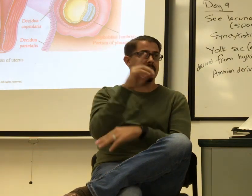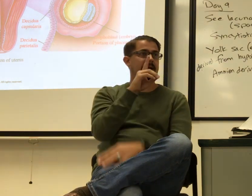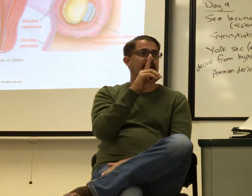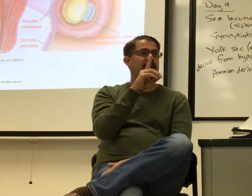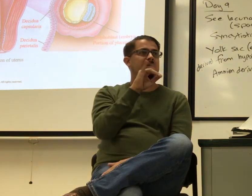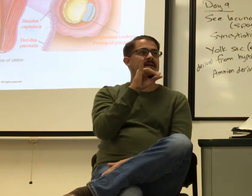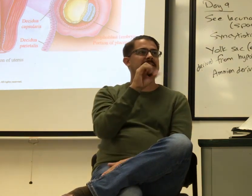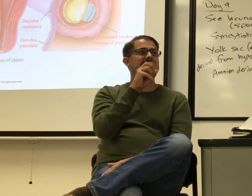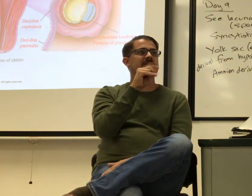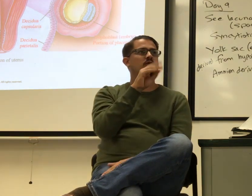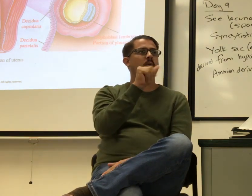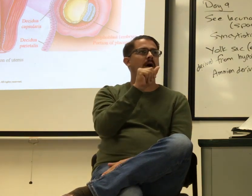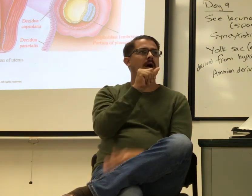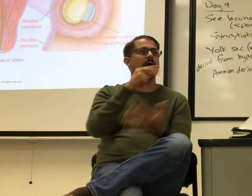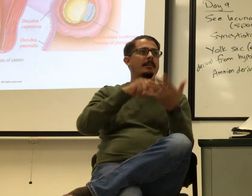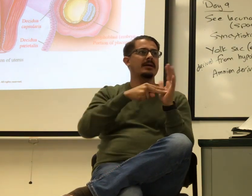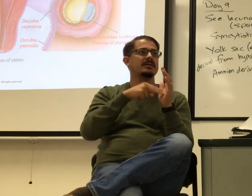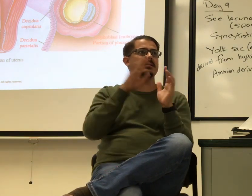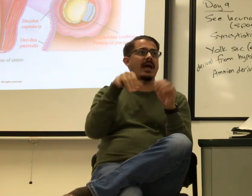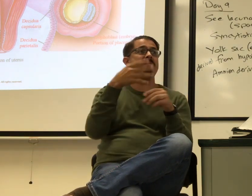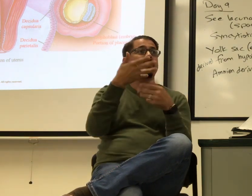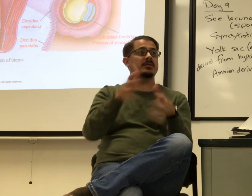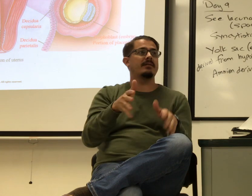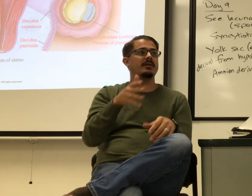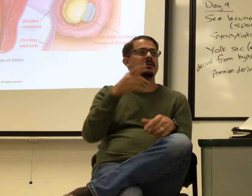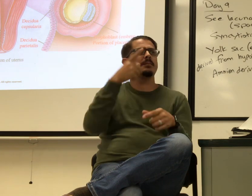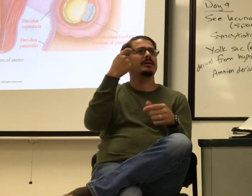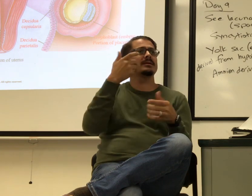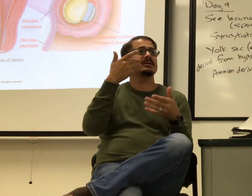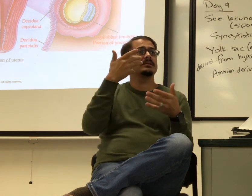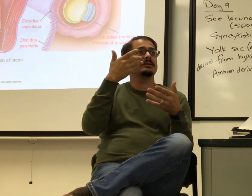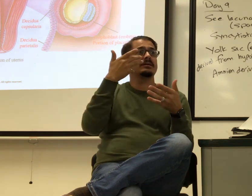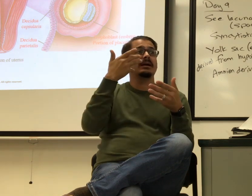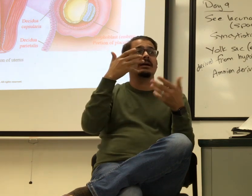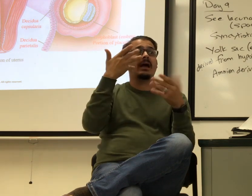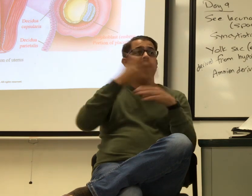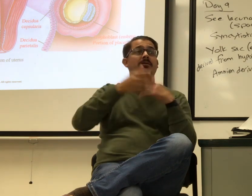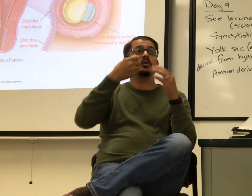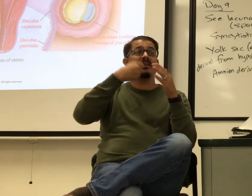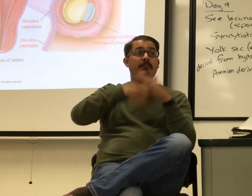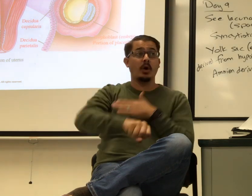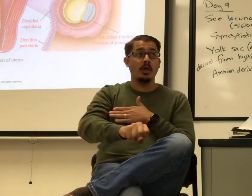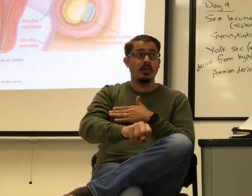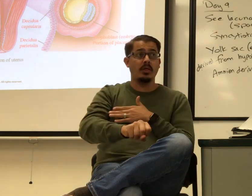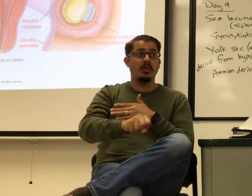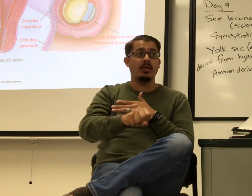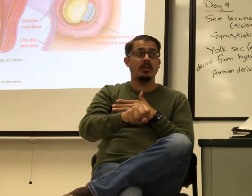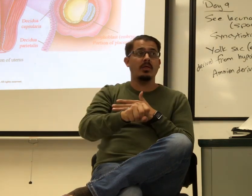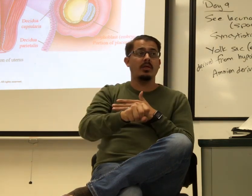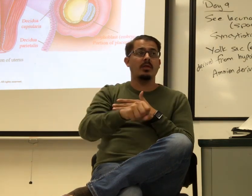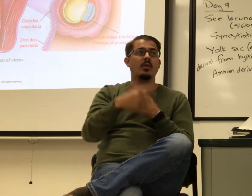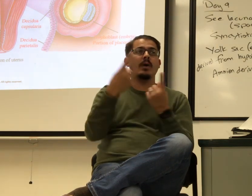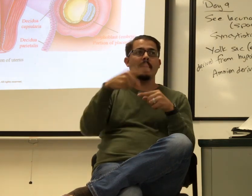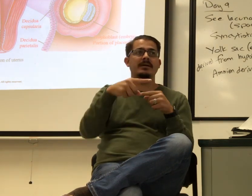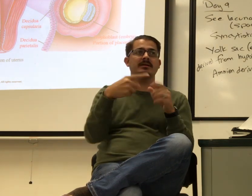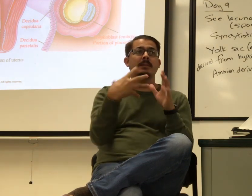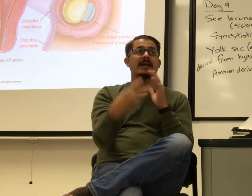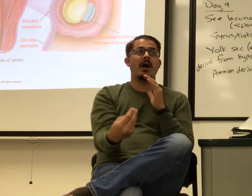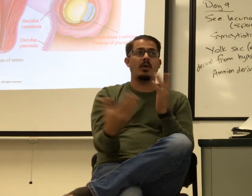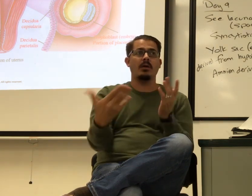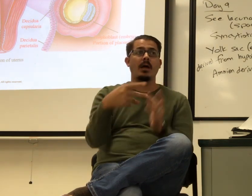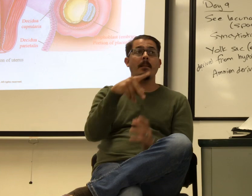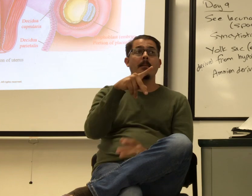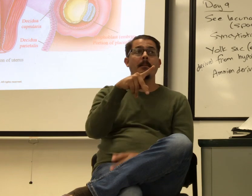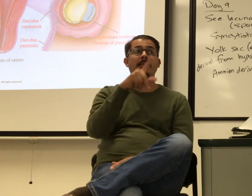means that which falls off. Because after you give birth, what comes next? Well, the placenta,